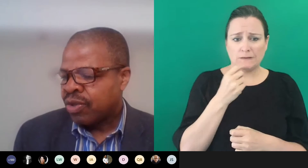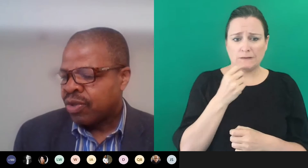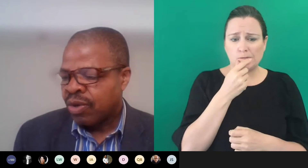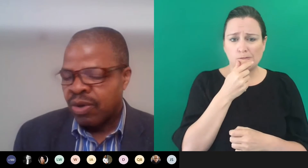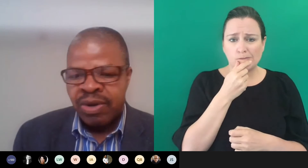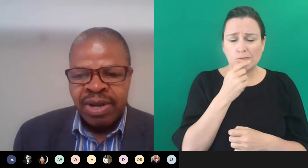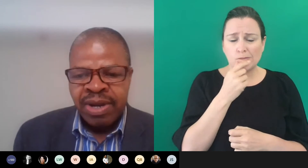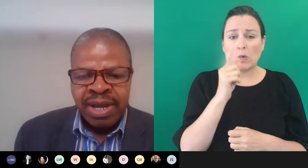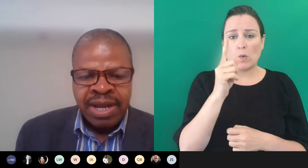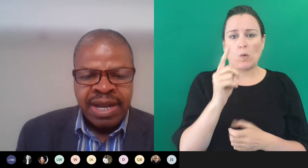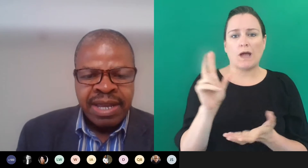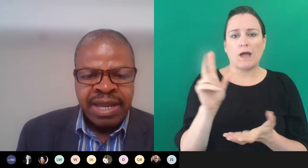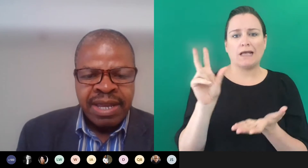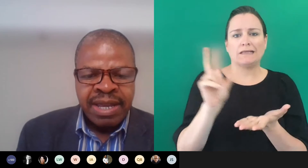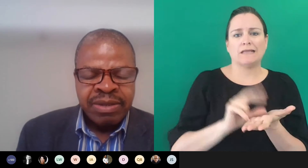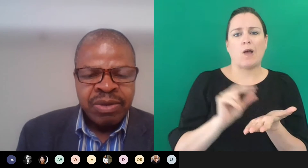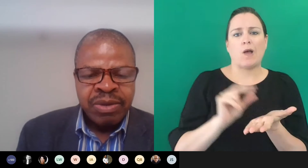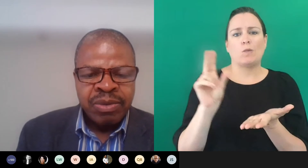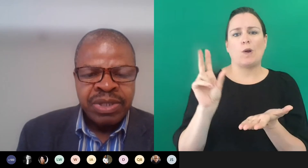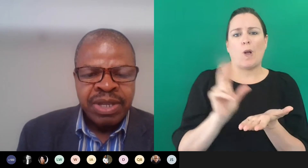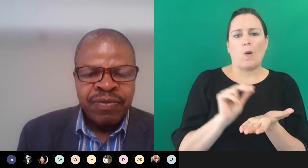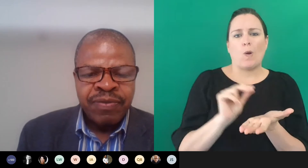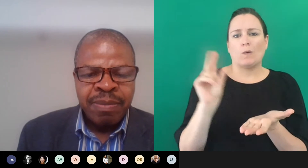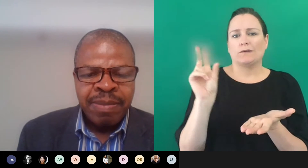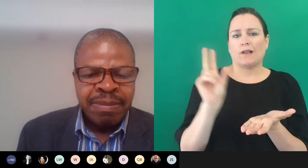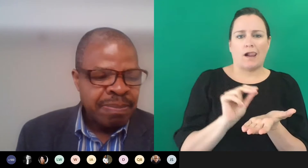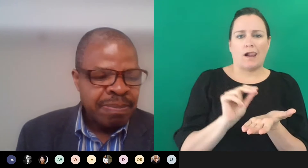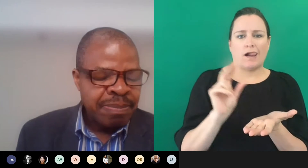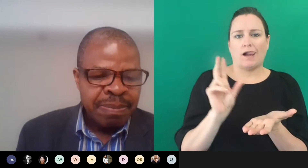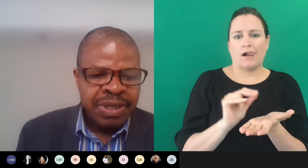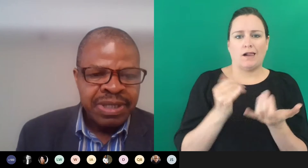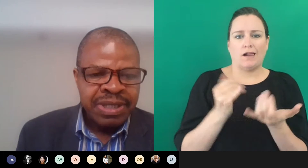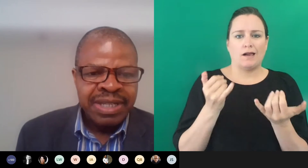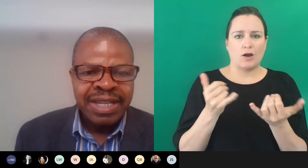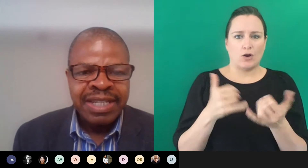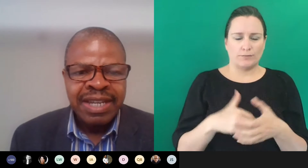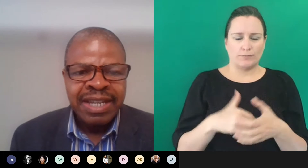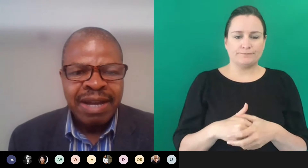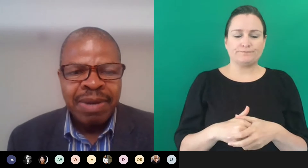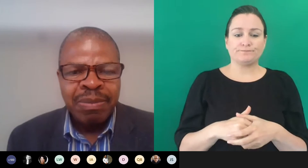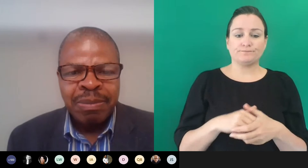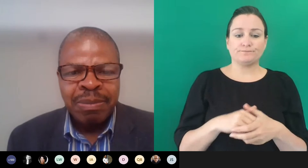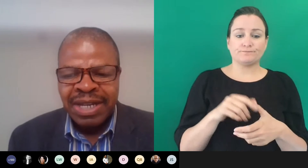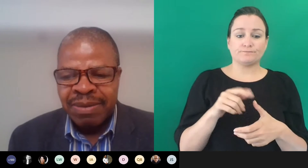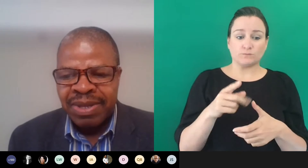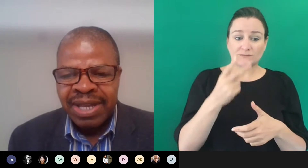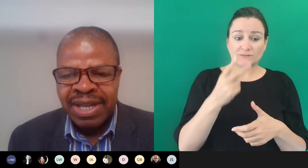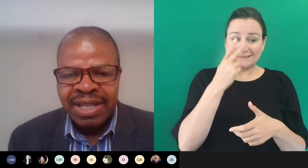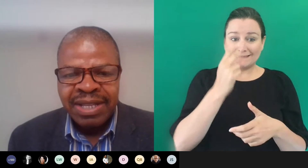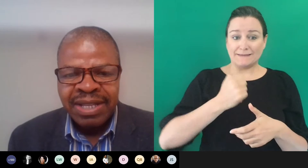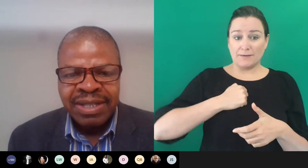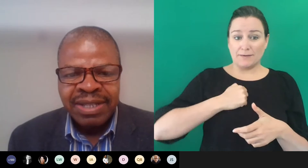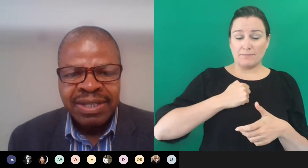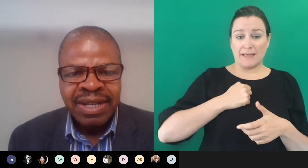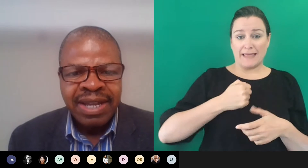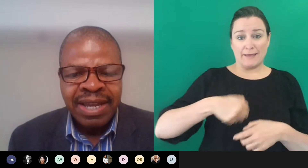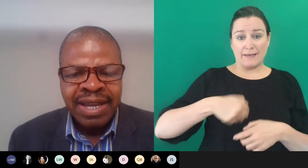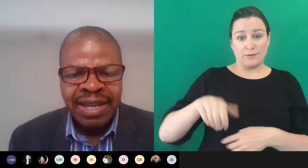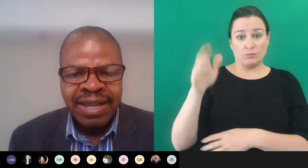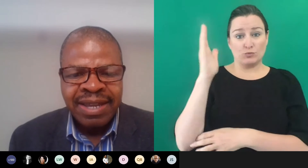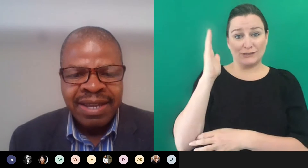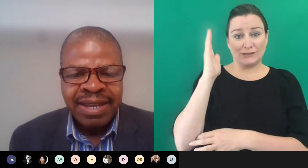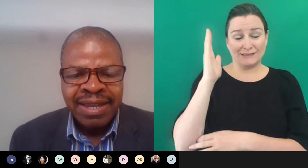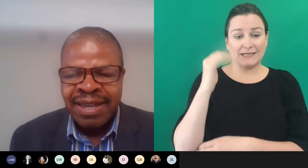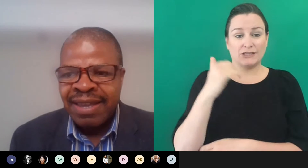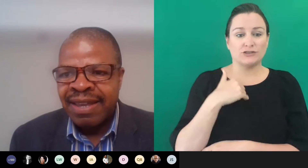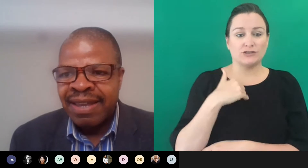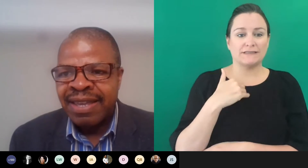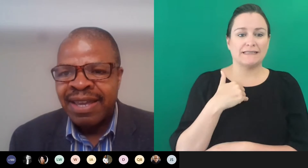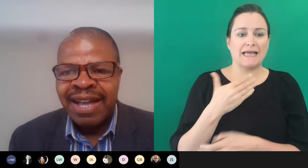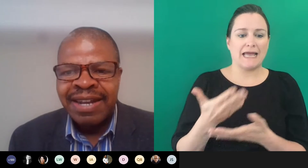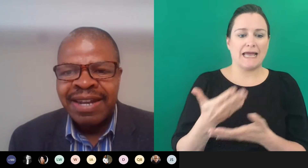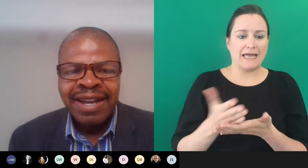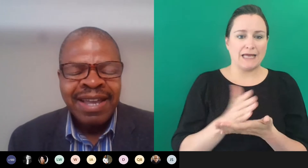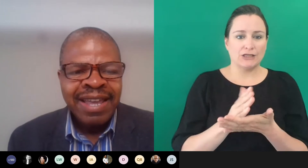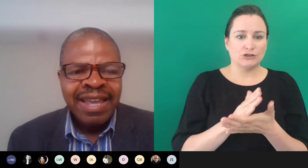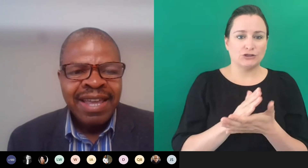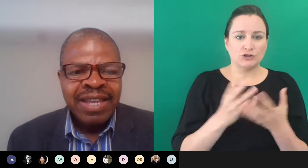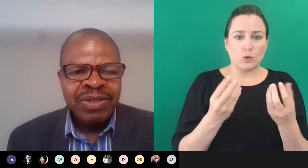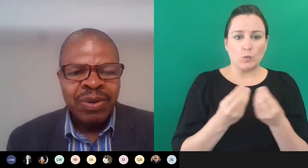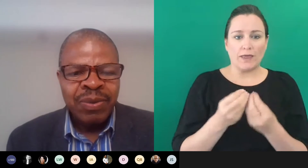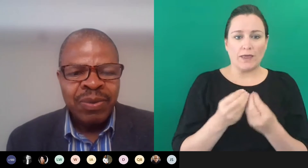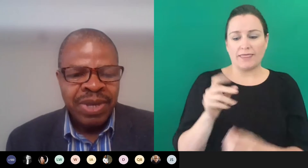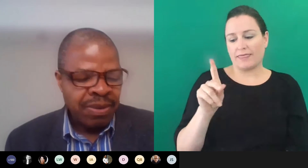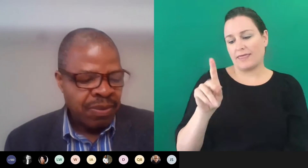Okay, so you'll see from my presentation, I'm sharing here with Alyssa